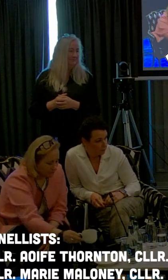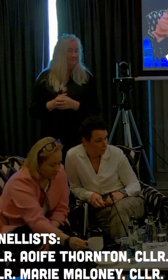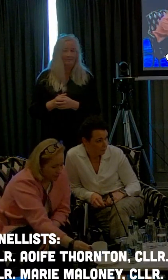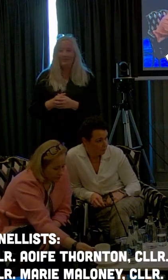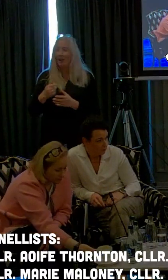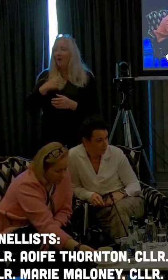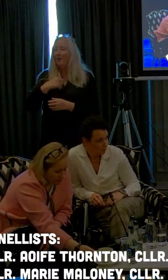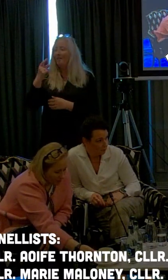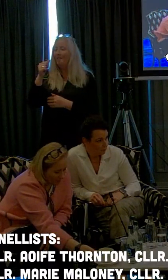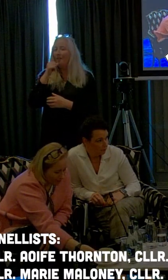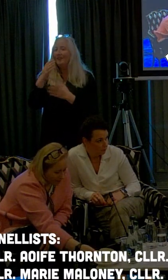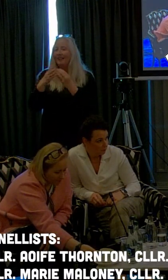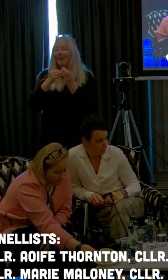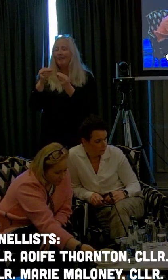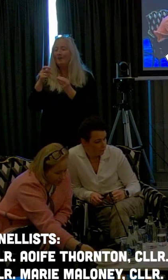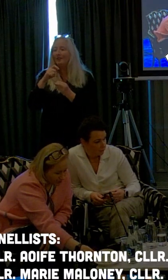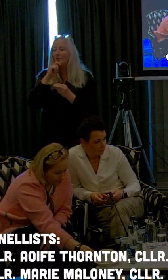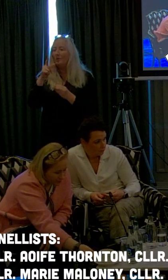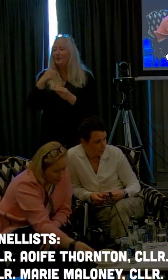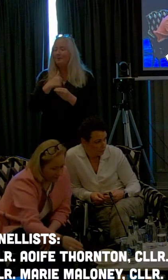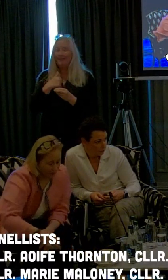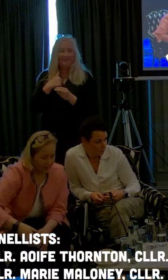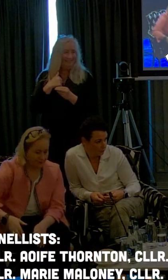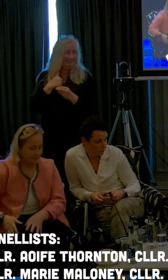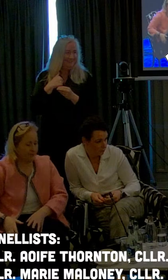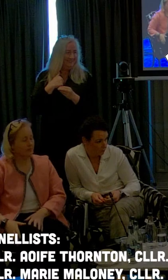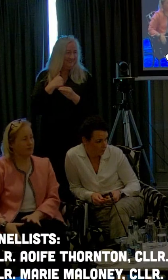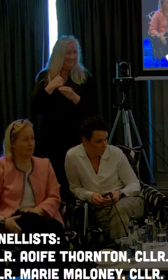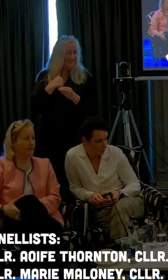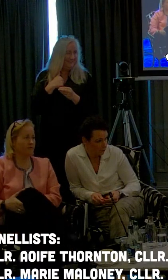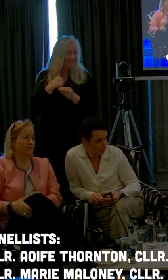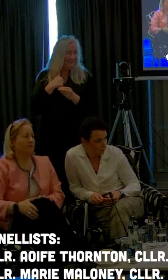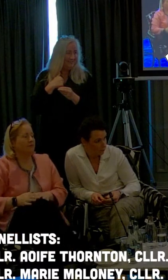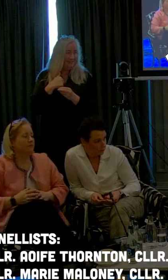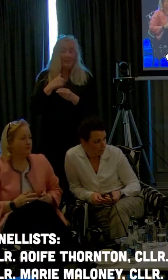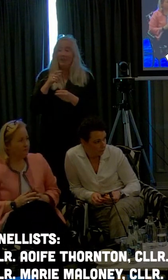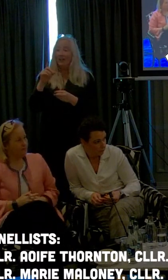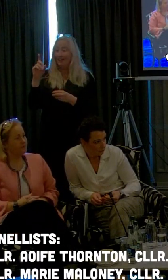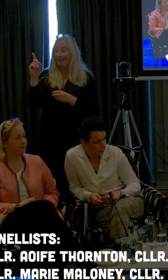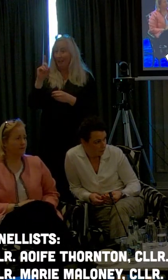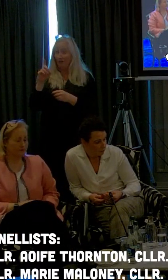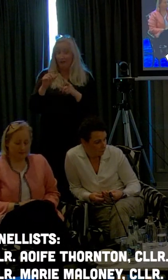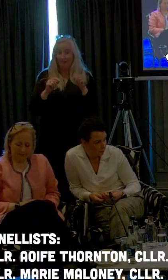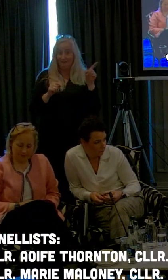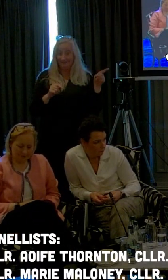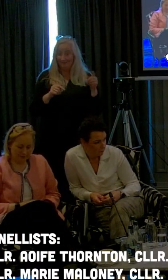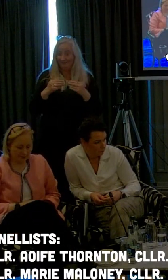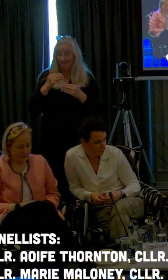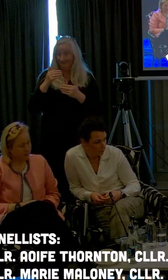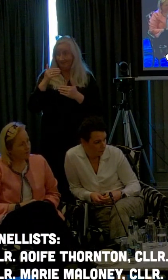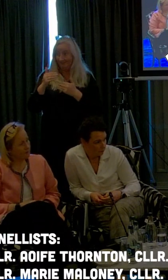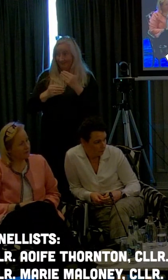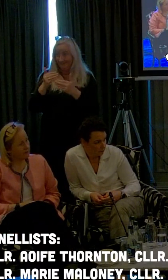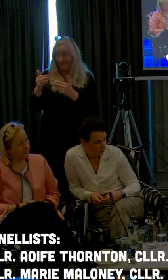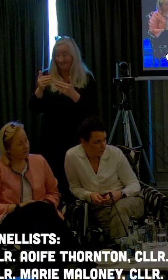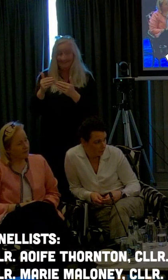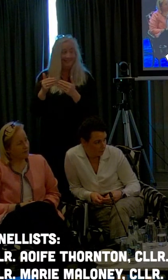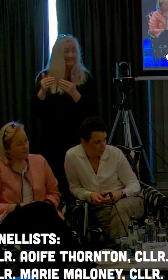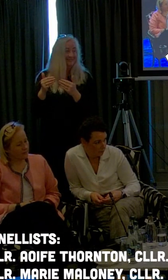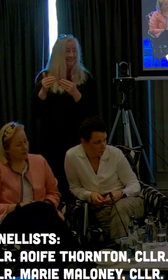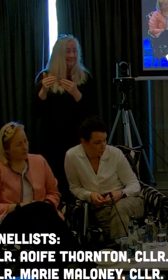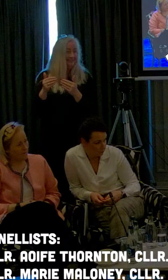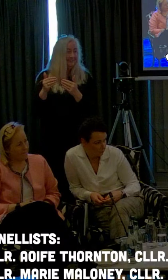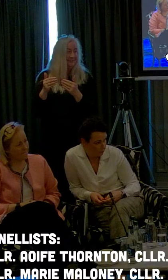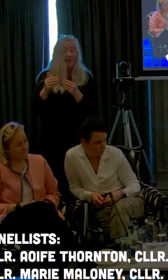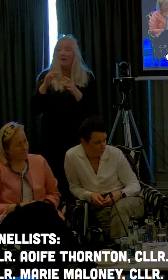to me by my sister. And she said, Deirdre, get a second phone and